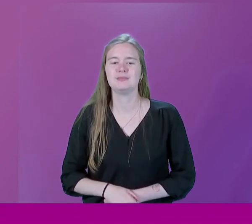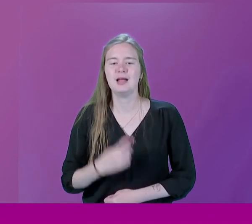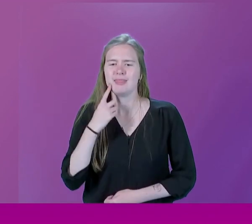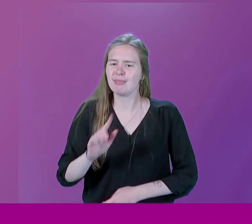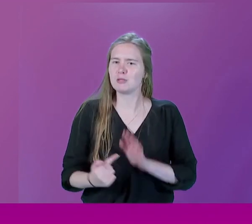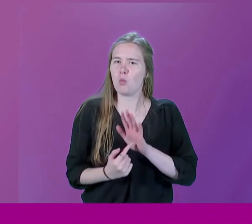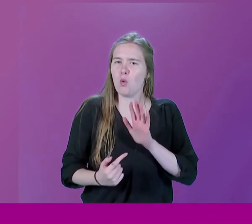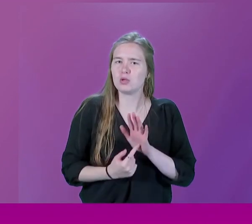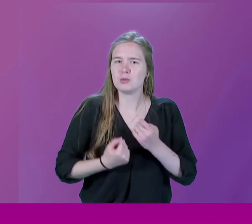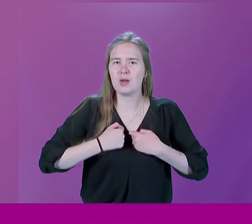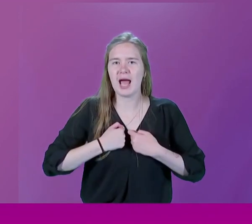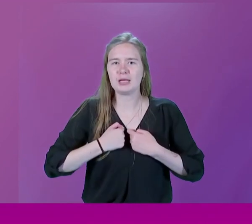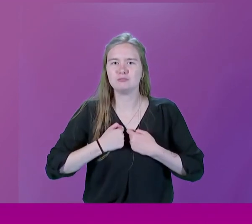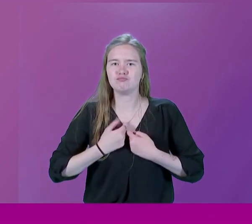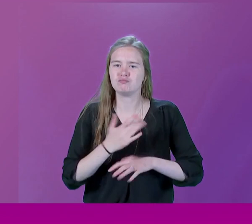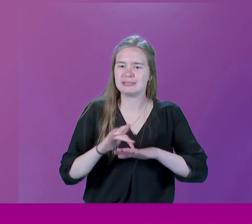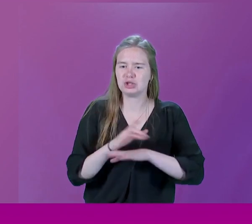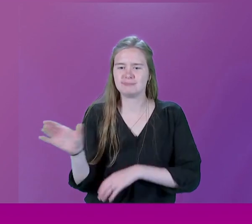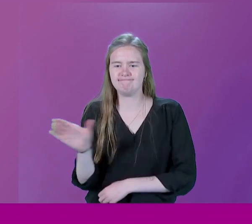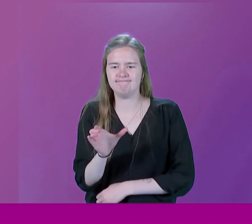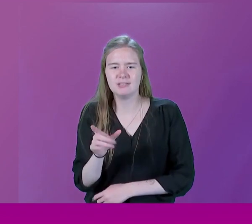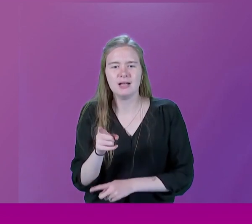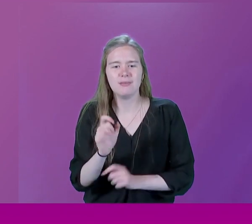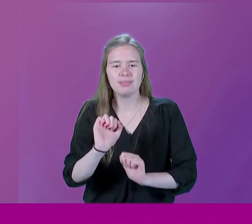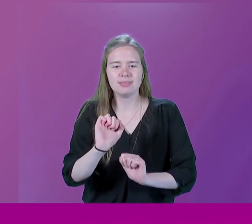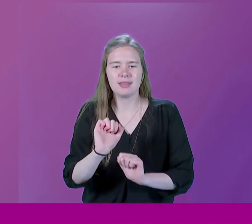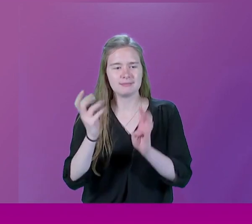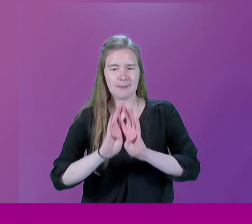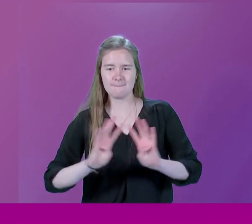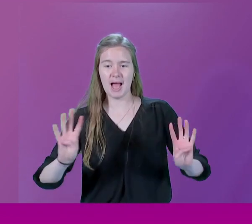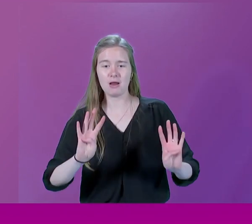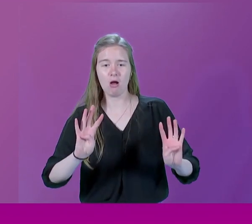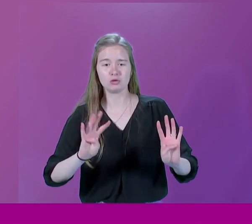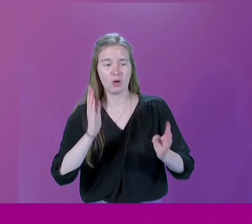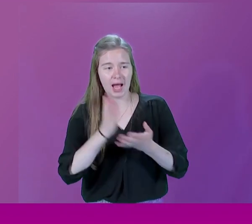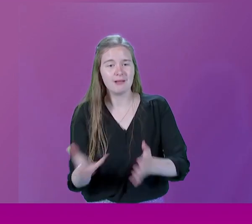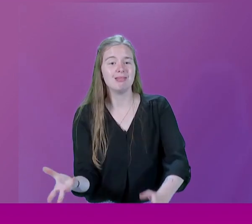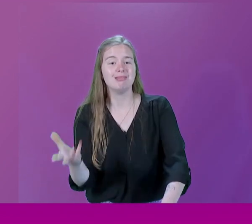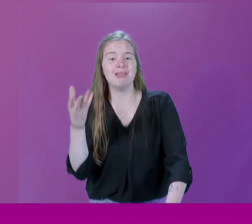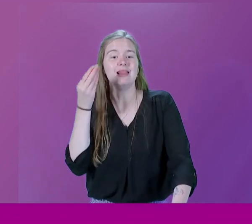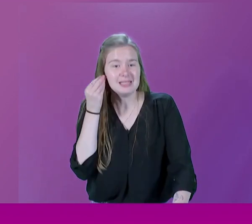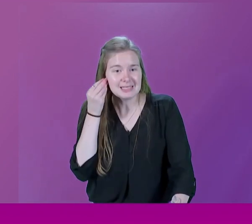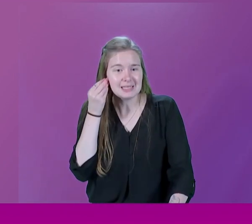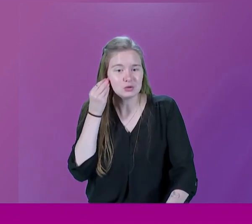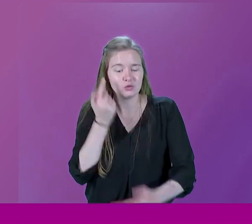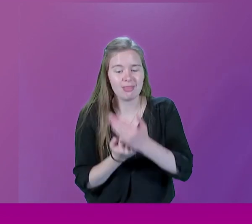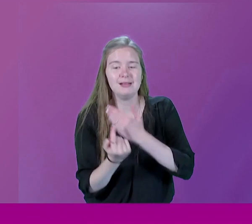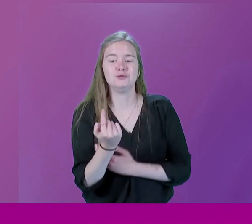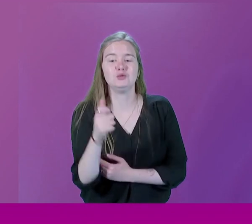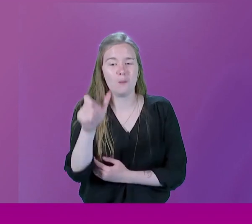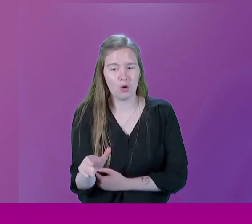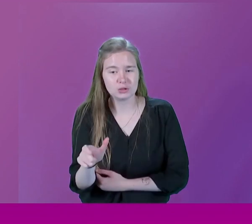so important when I was auditioning, was for the panel to really listen to the